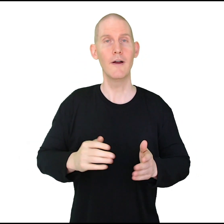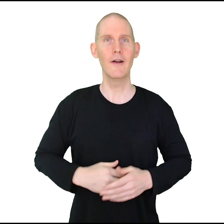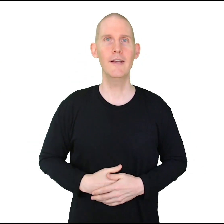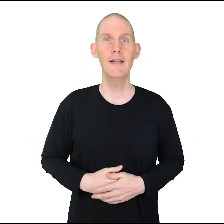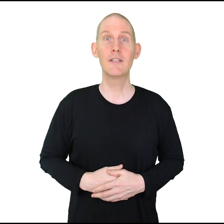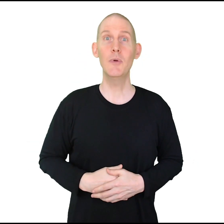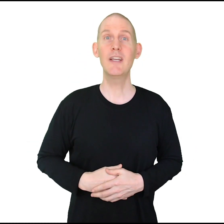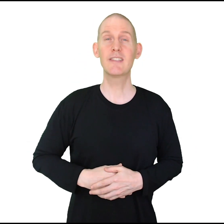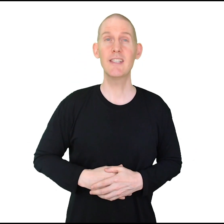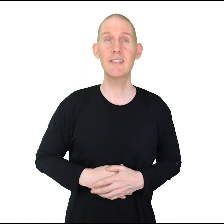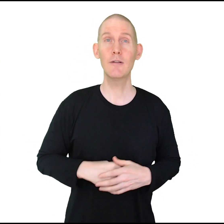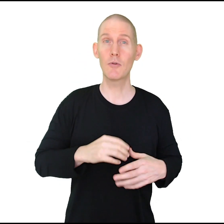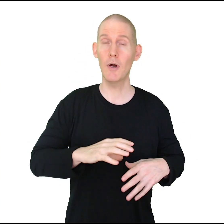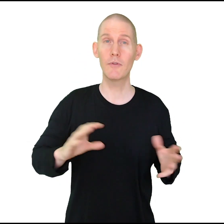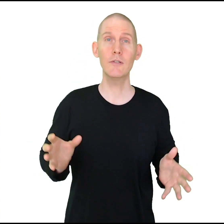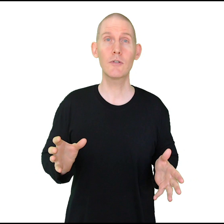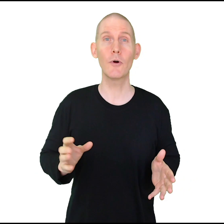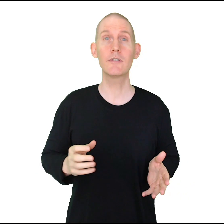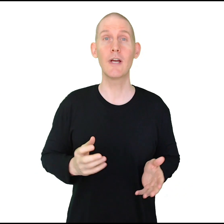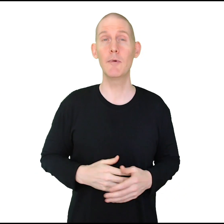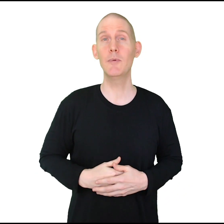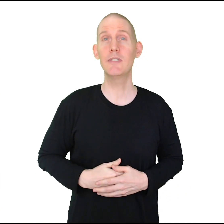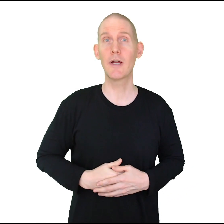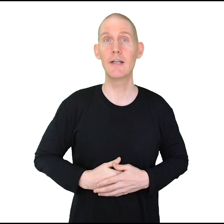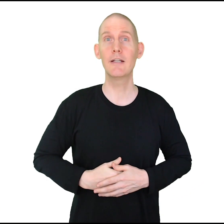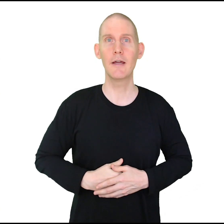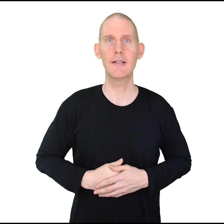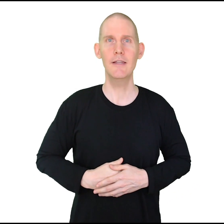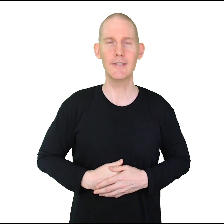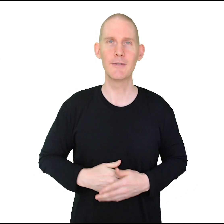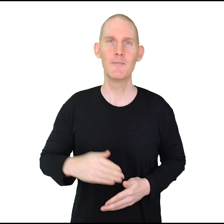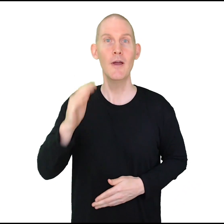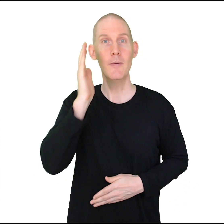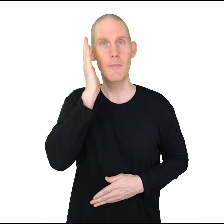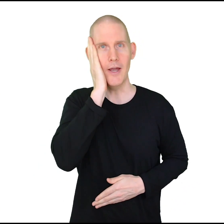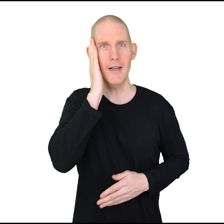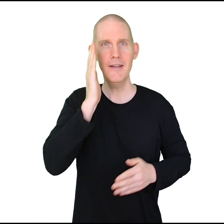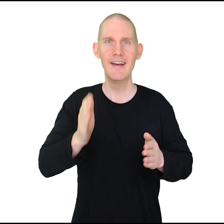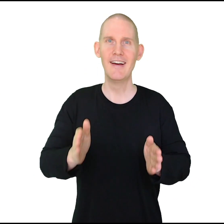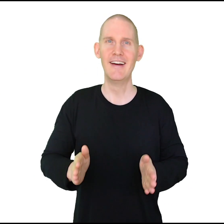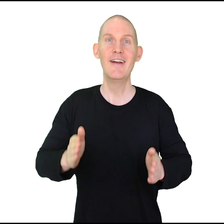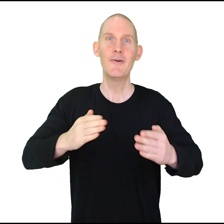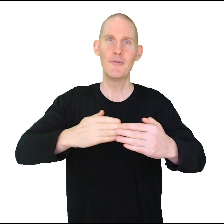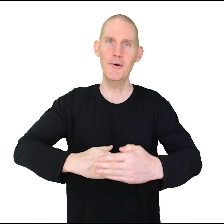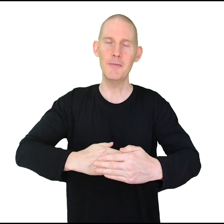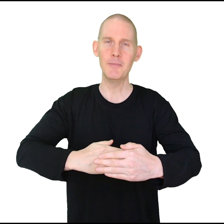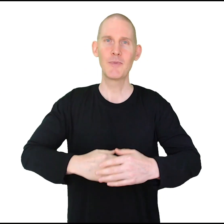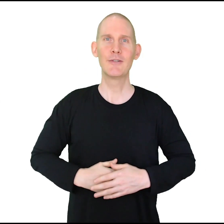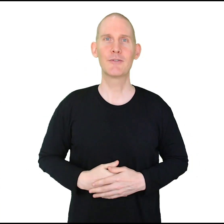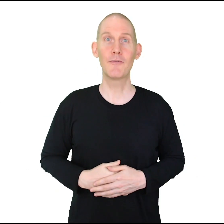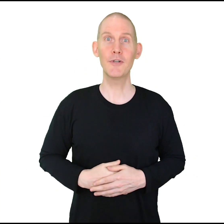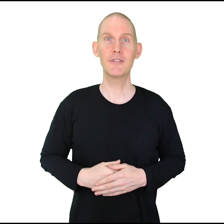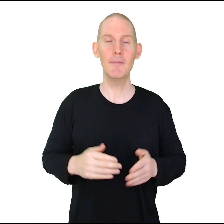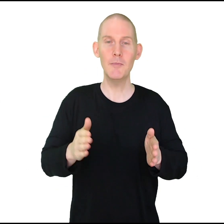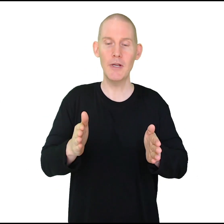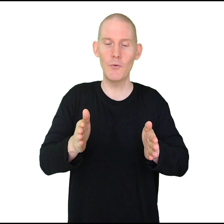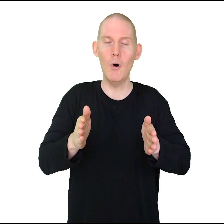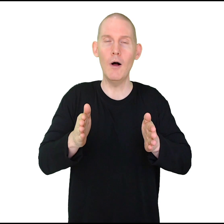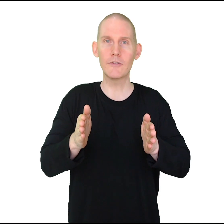right, to be consistent throughout this course, I'm going to be signing it like this, bed, room. So first I'm going to make the walls